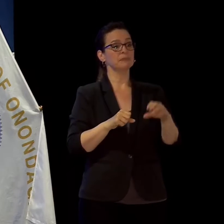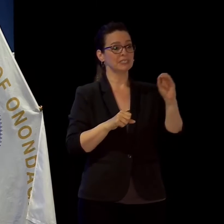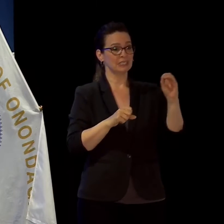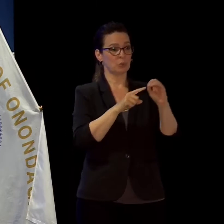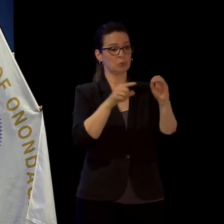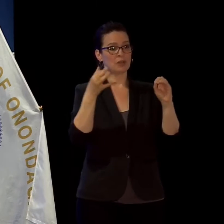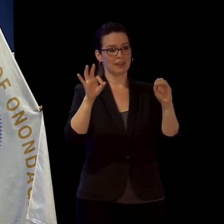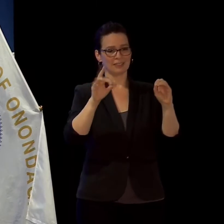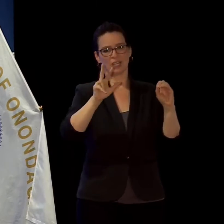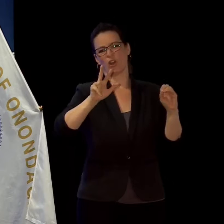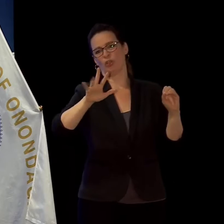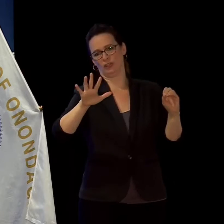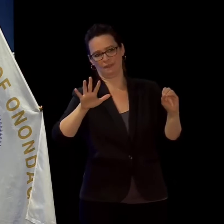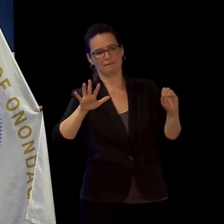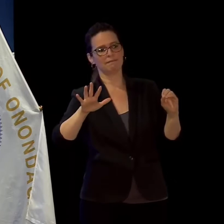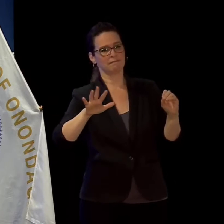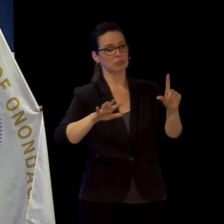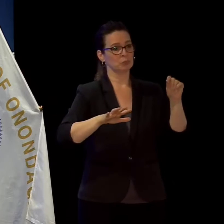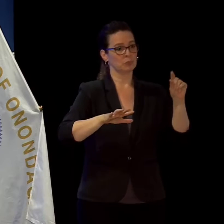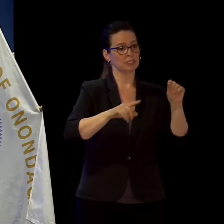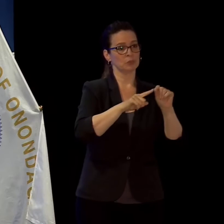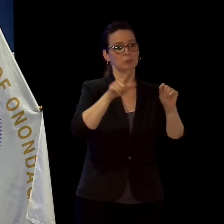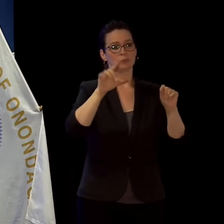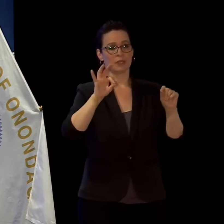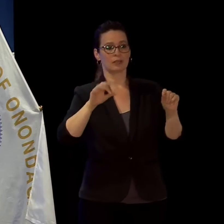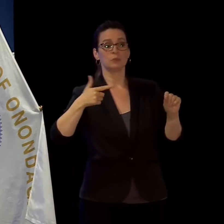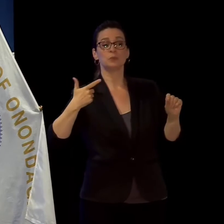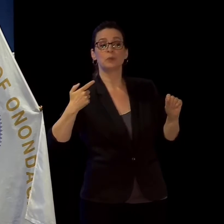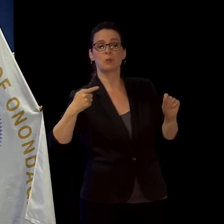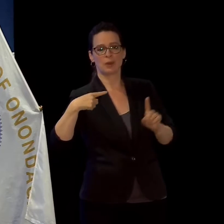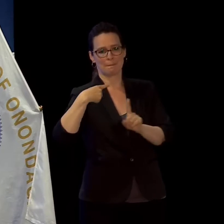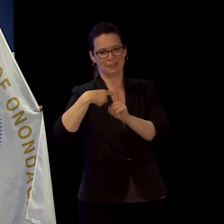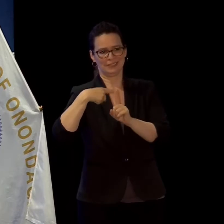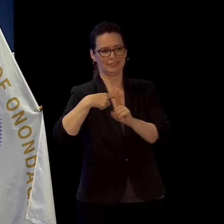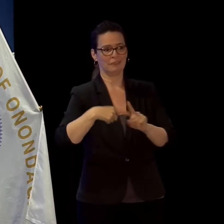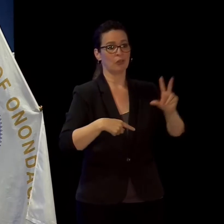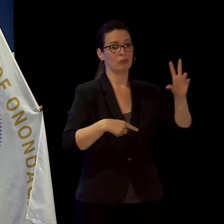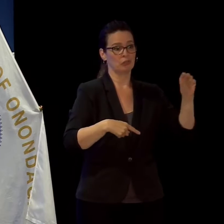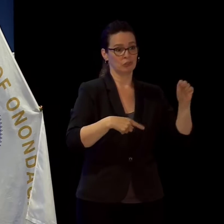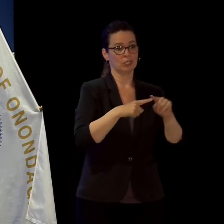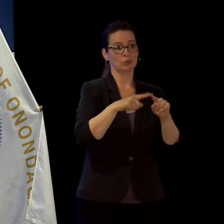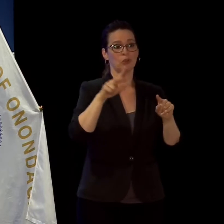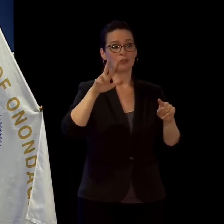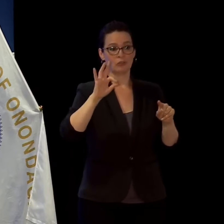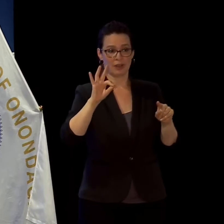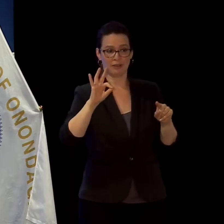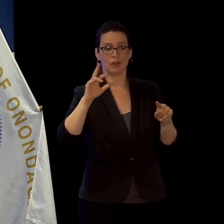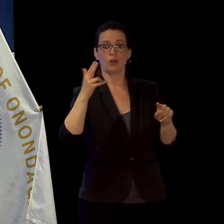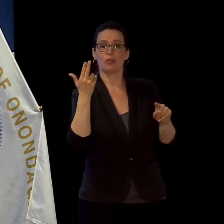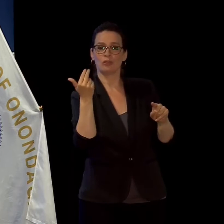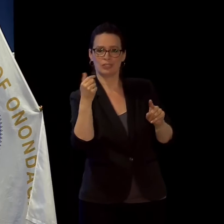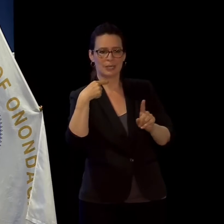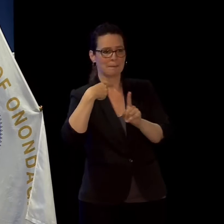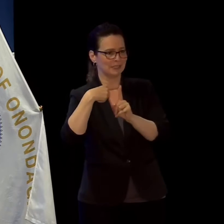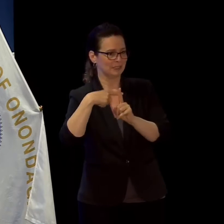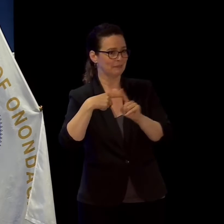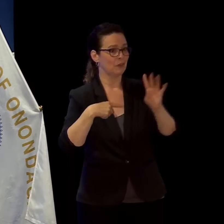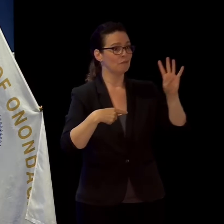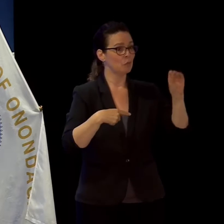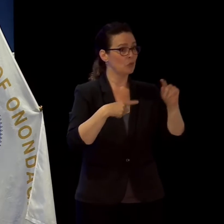to 29, 21 cases, 30 to 39, 13, 40 to 49,